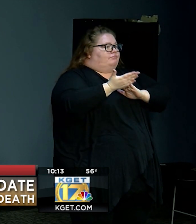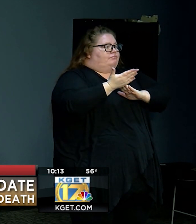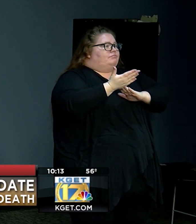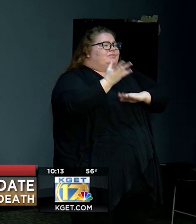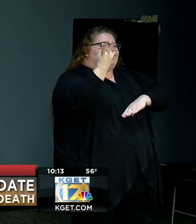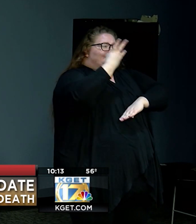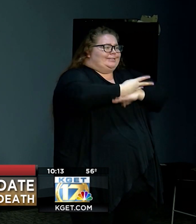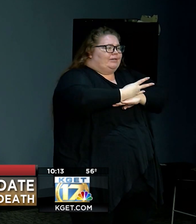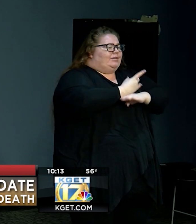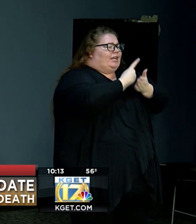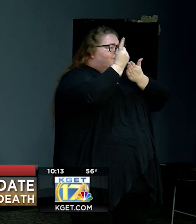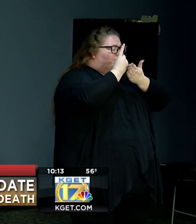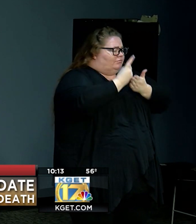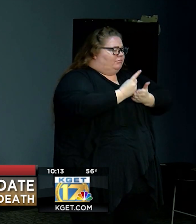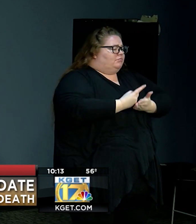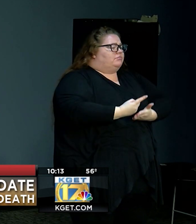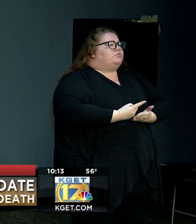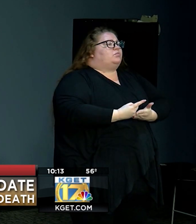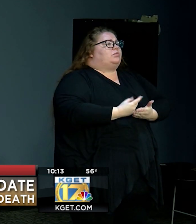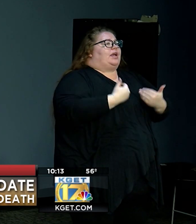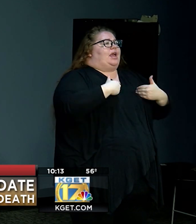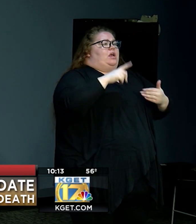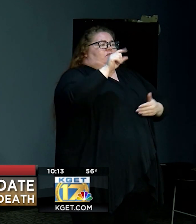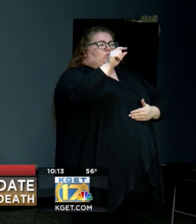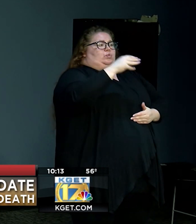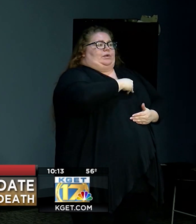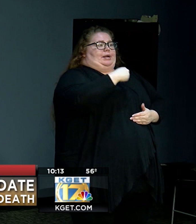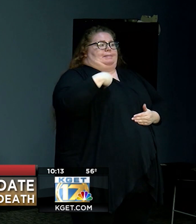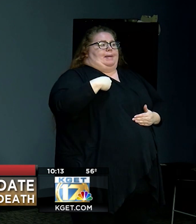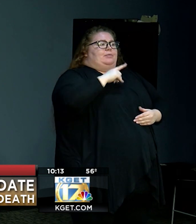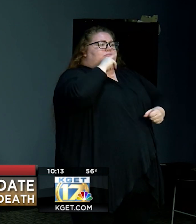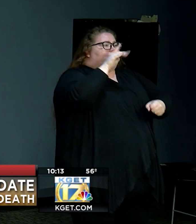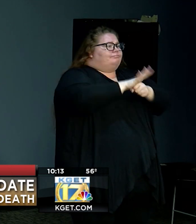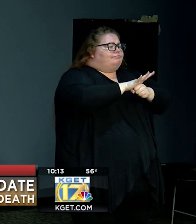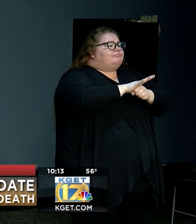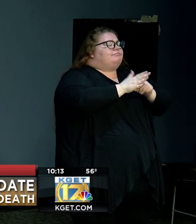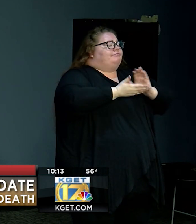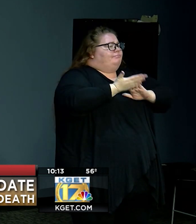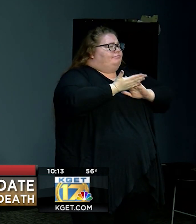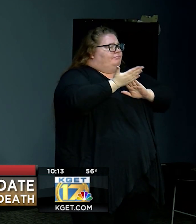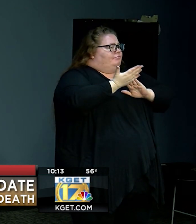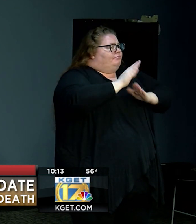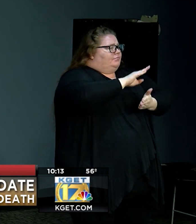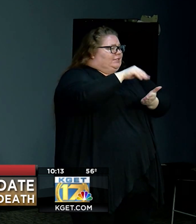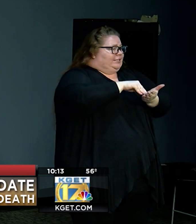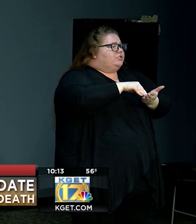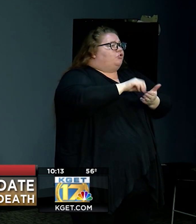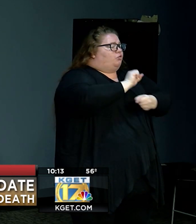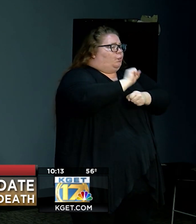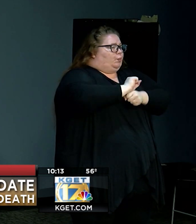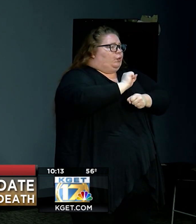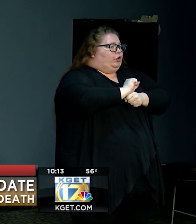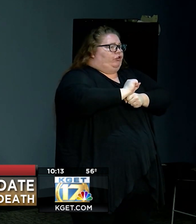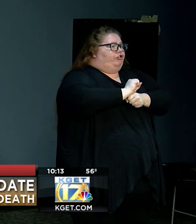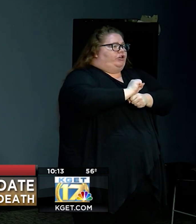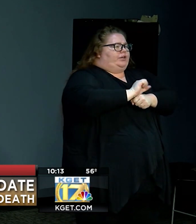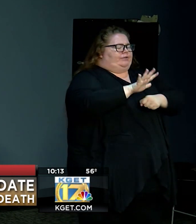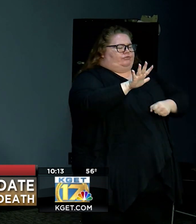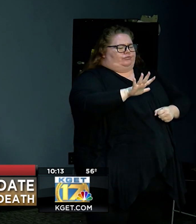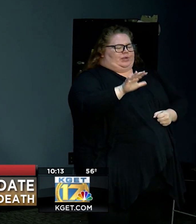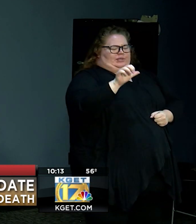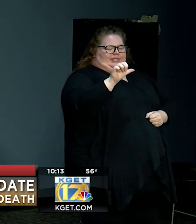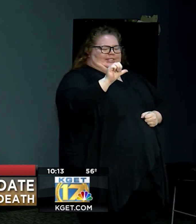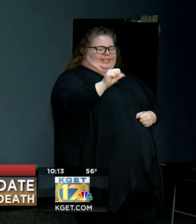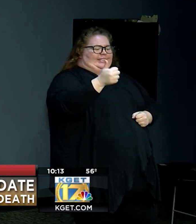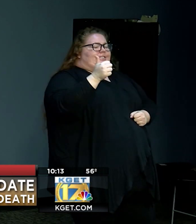7 days a week. We have 20 dedicated members that are in the Operations Center. We have approximately 10